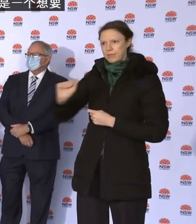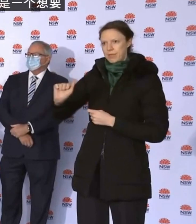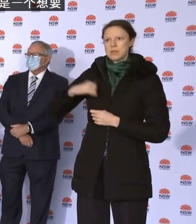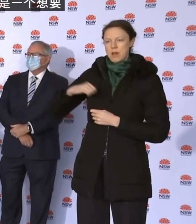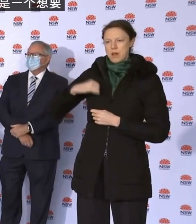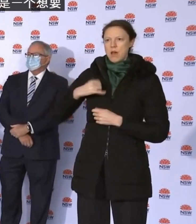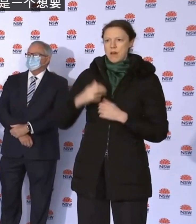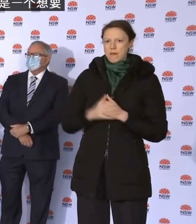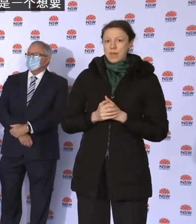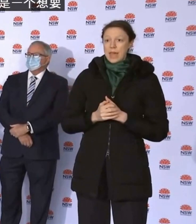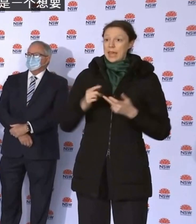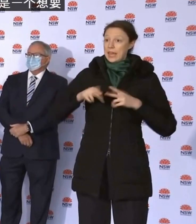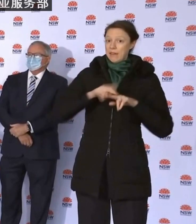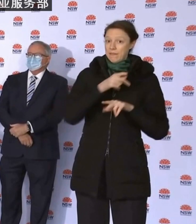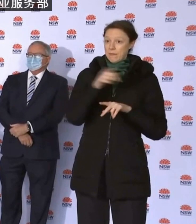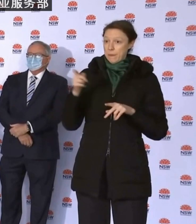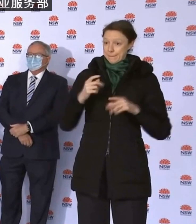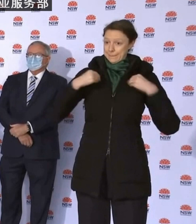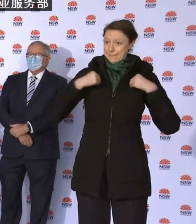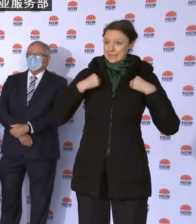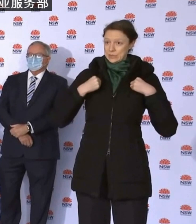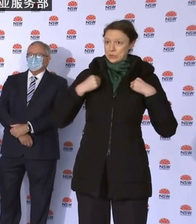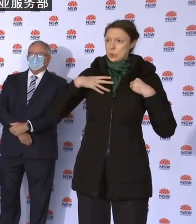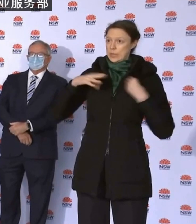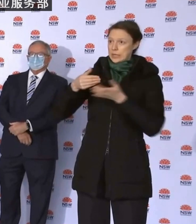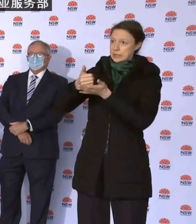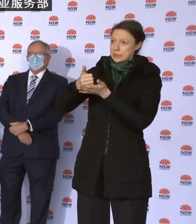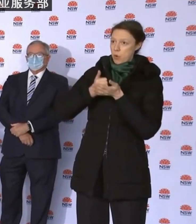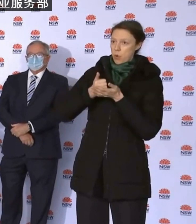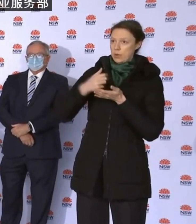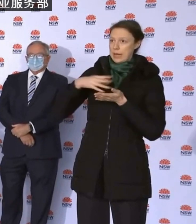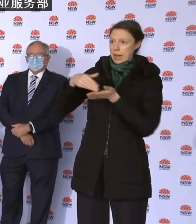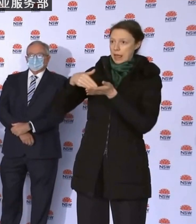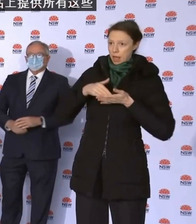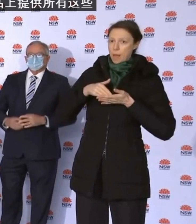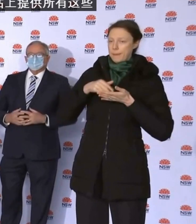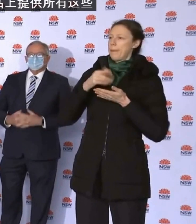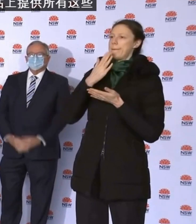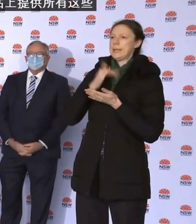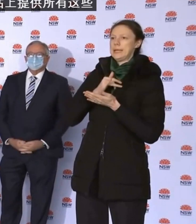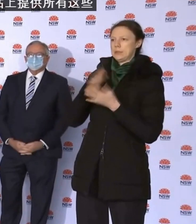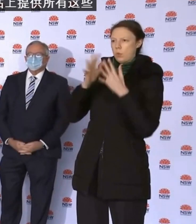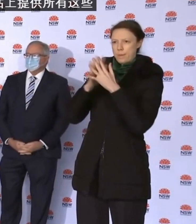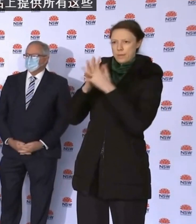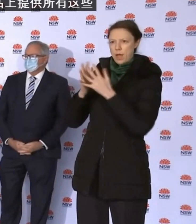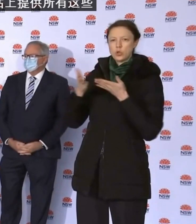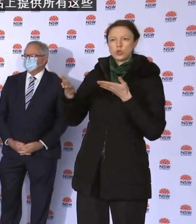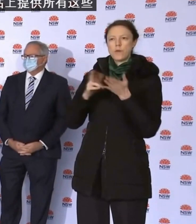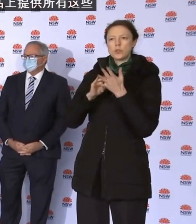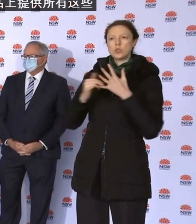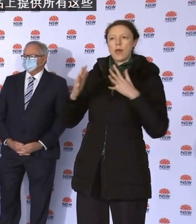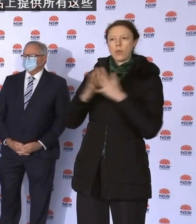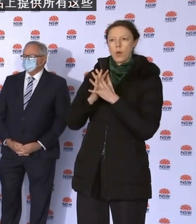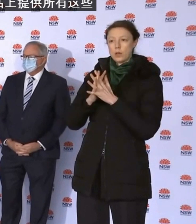Wales, and if you're an individual worker who wants that help and that support, please go to Services Australia. We're making sure that on the Services New South